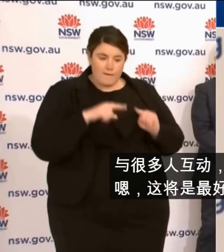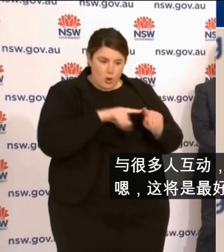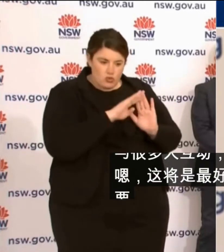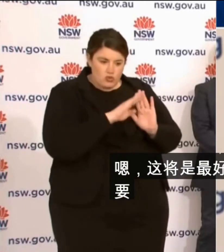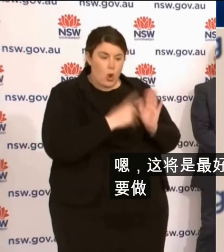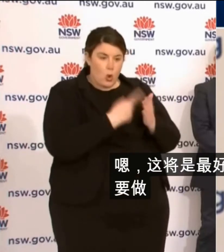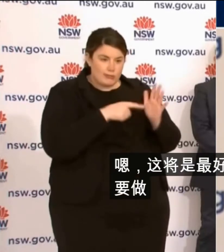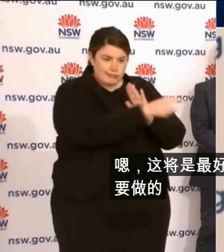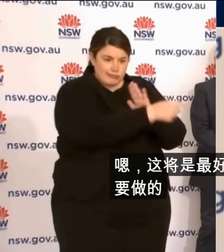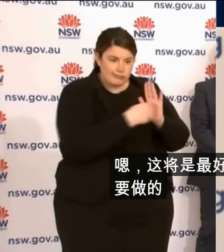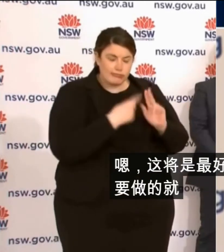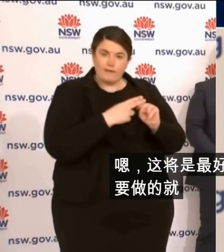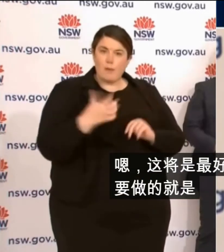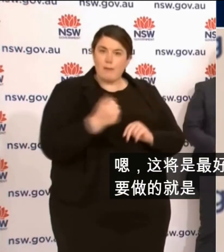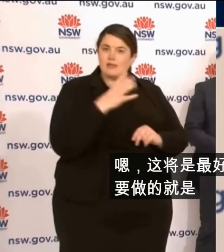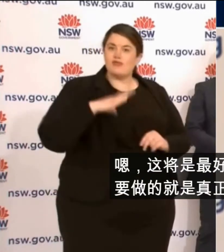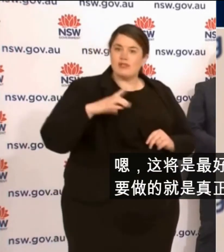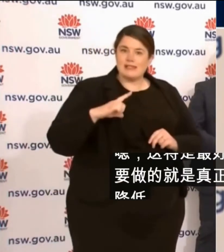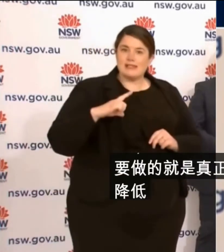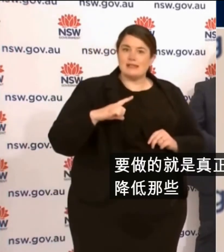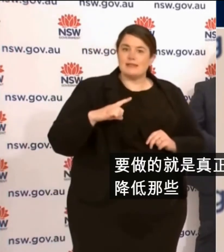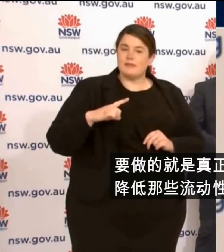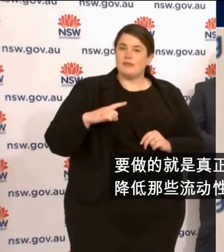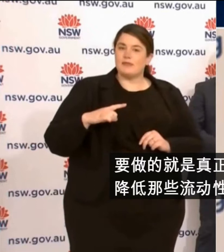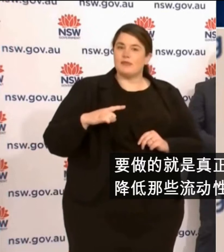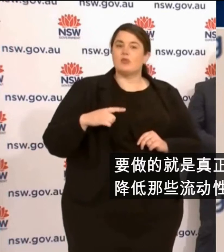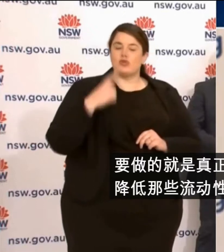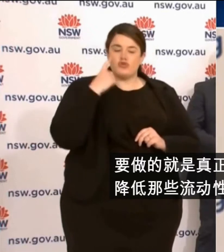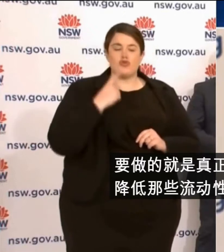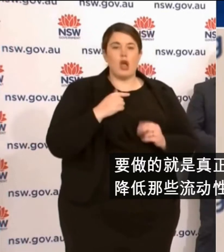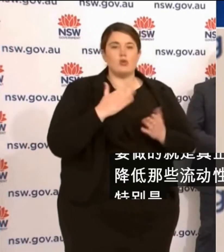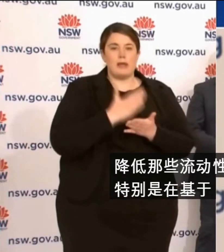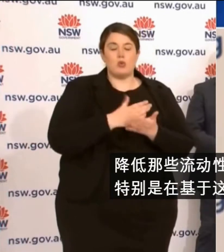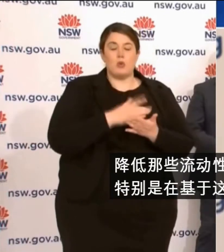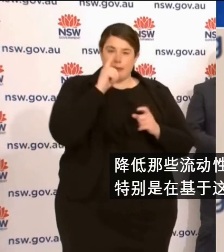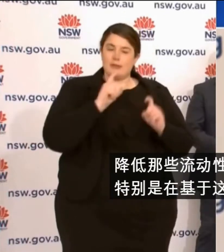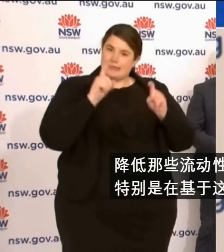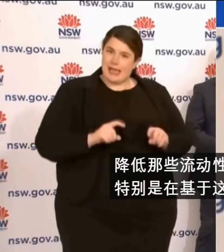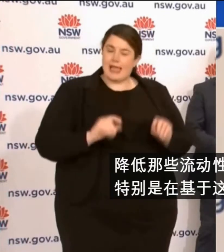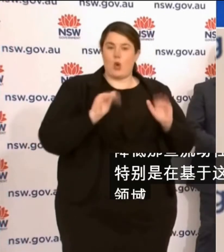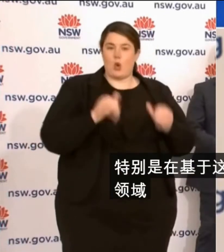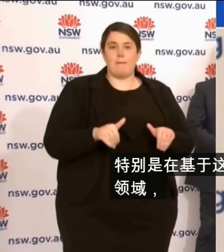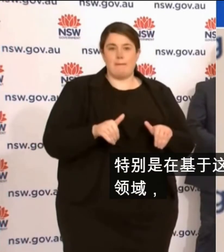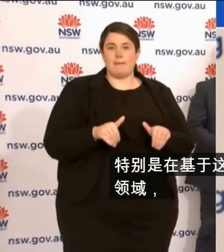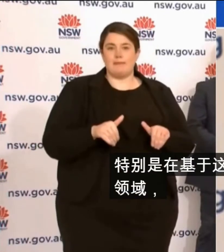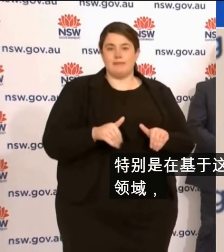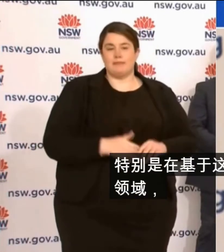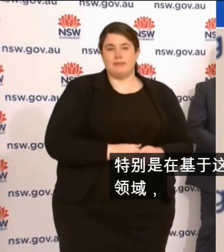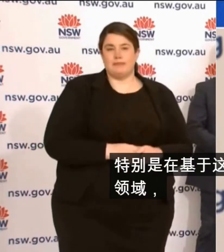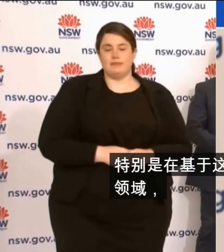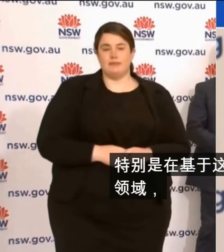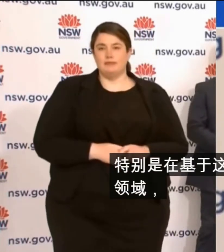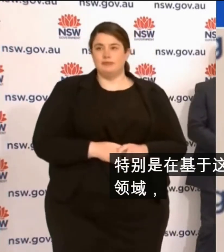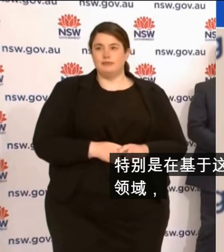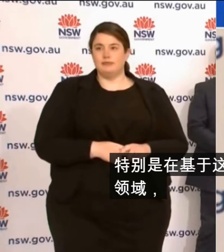best. So what we're trying to do is really get that mobility down as low as possible, particularly in the local government areas of concern.